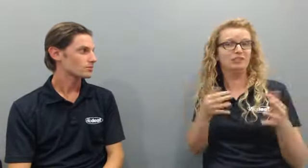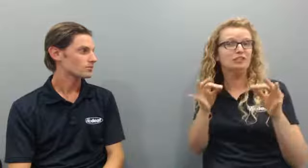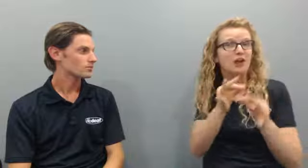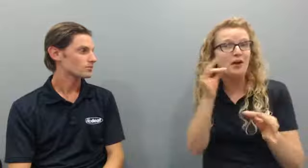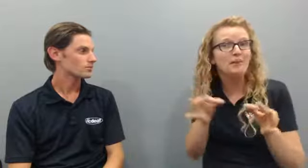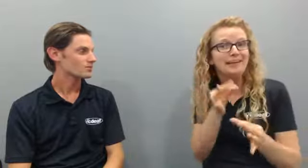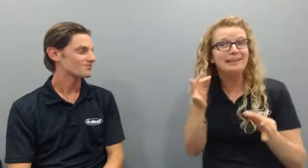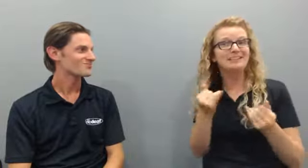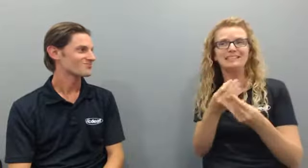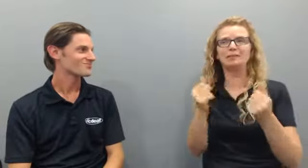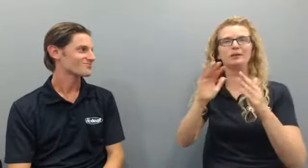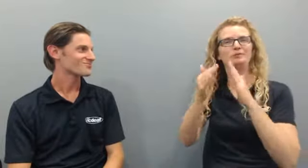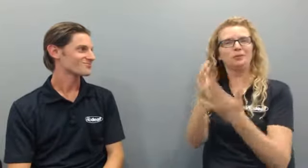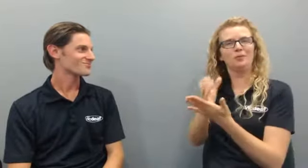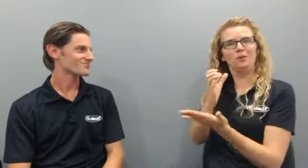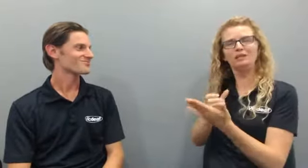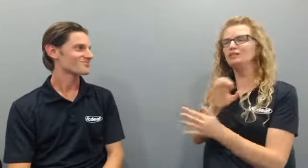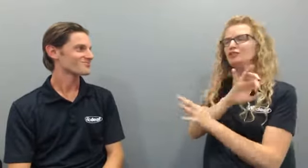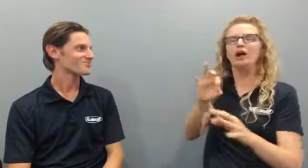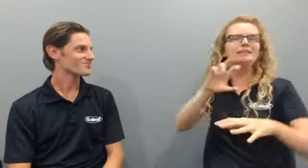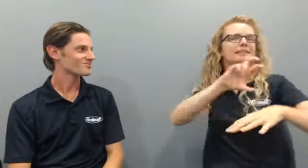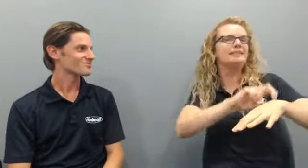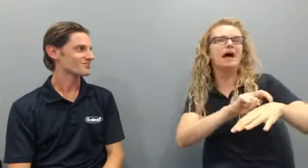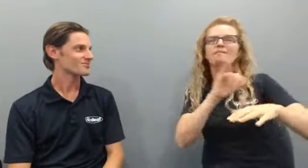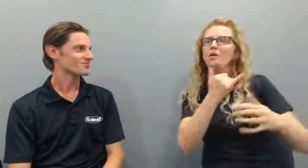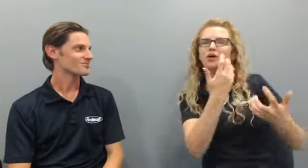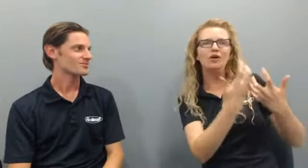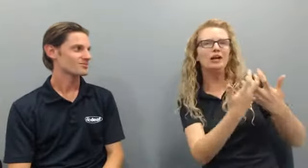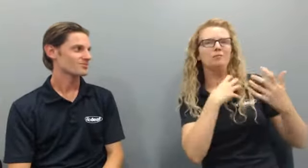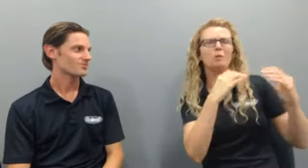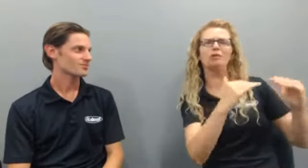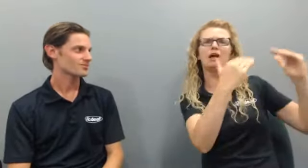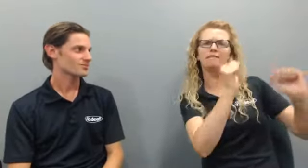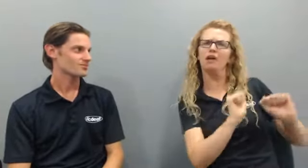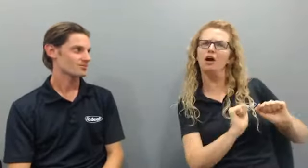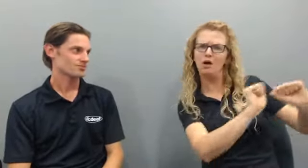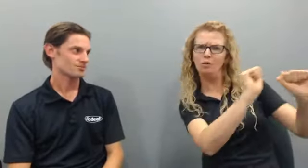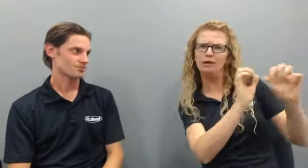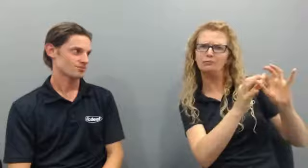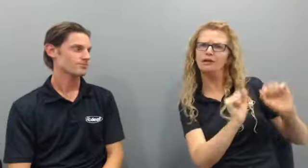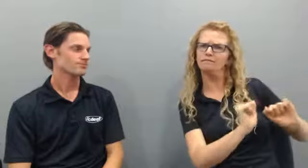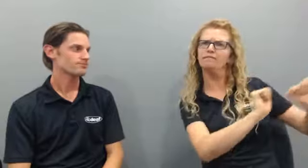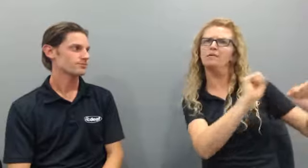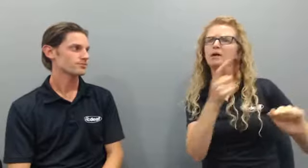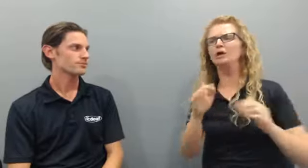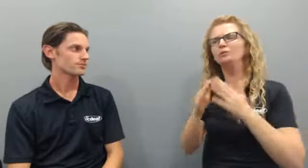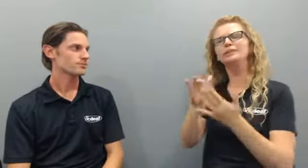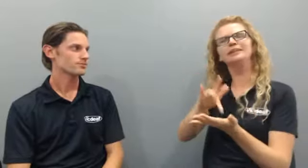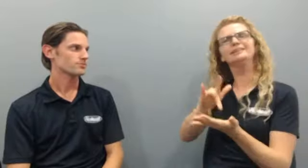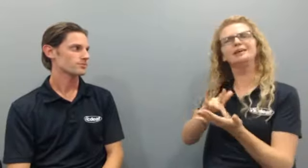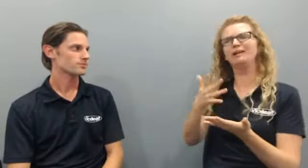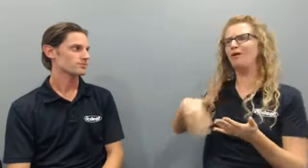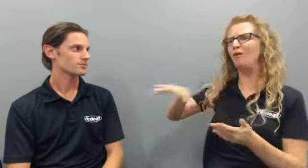be sewing, it could be anything that's held at a community centre. TAFE or university have their own interpreting